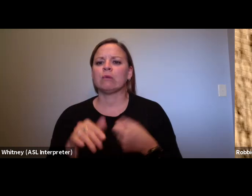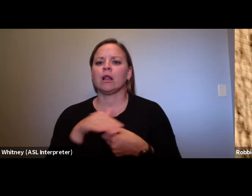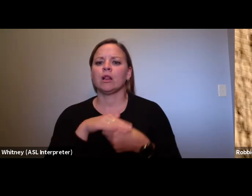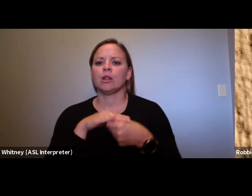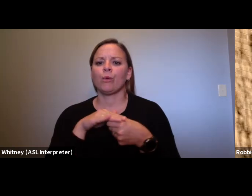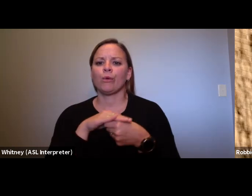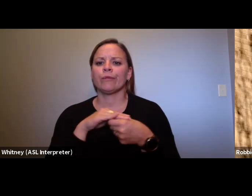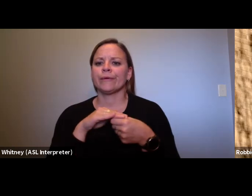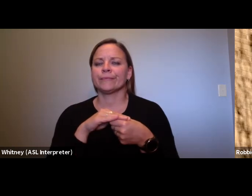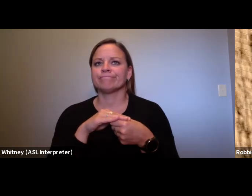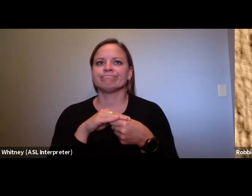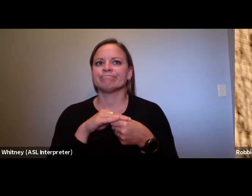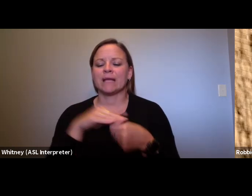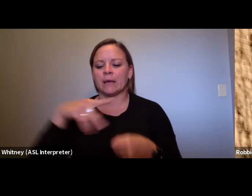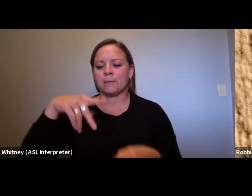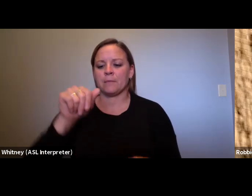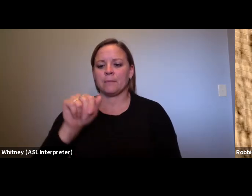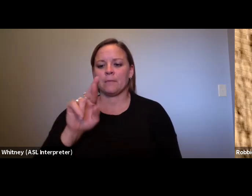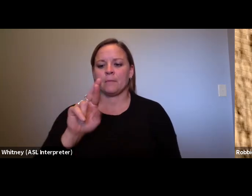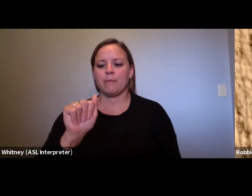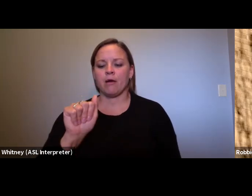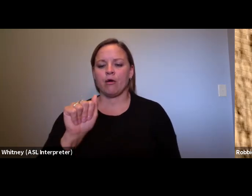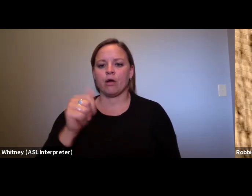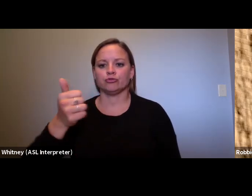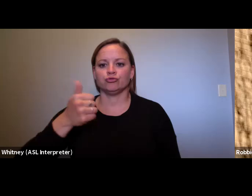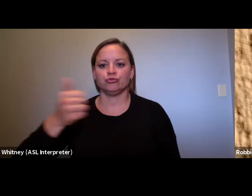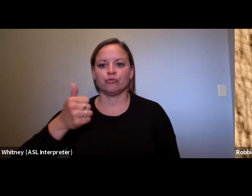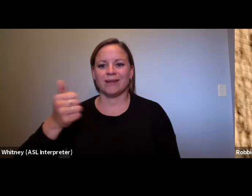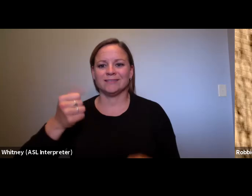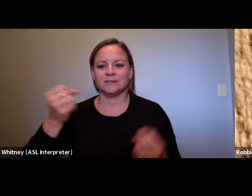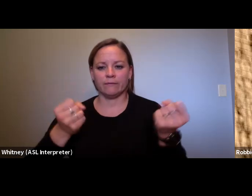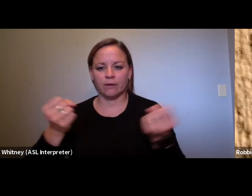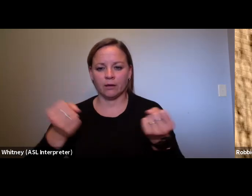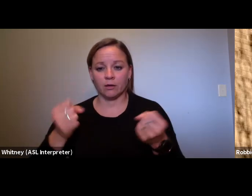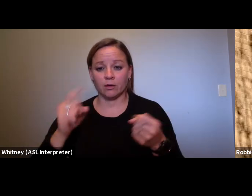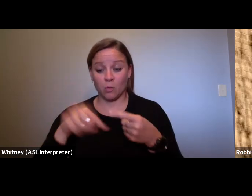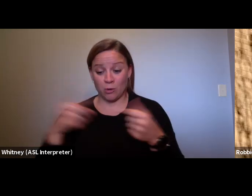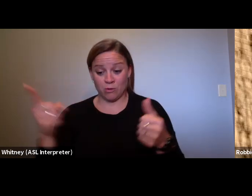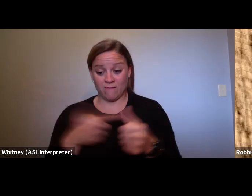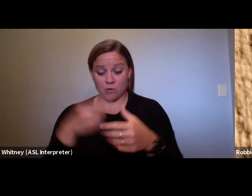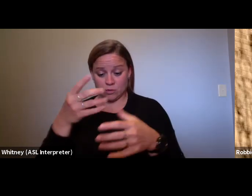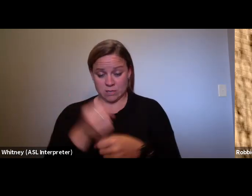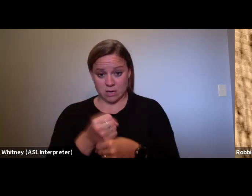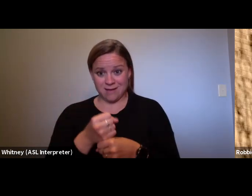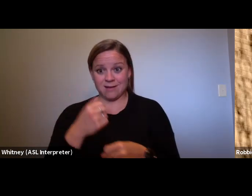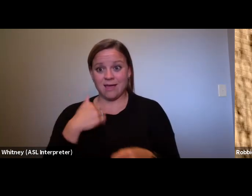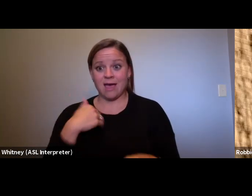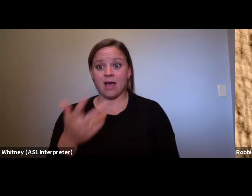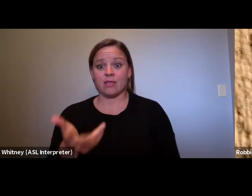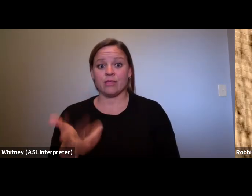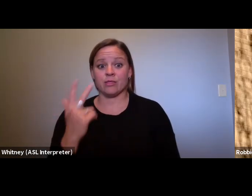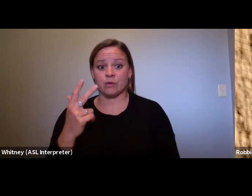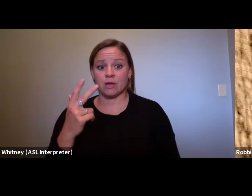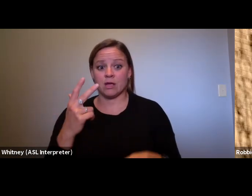locally just a paratransit vehicle. And when we first got it, it had 3 rows of